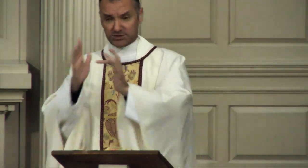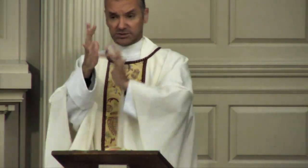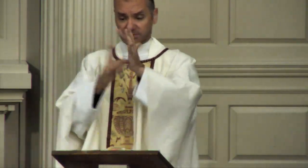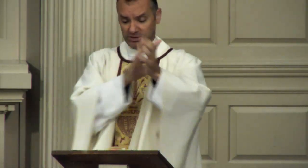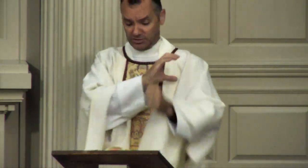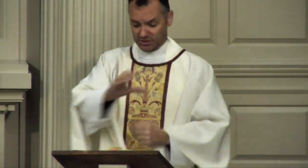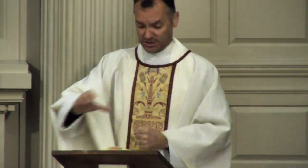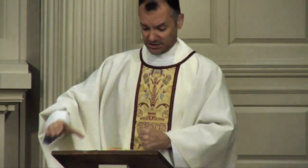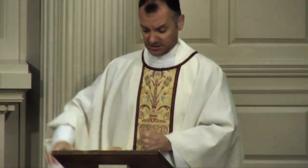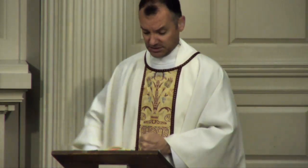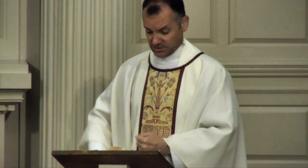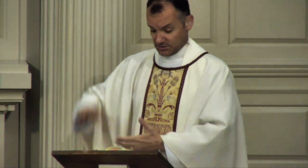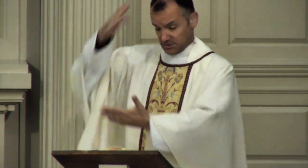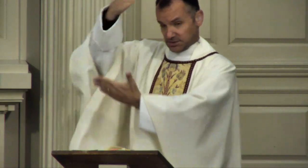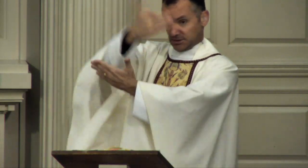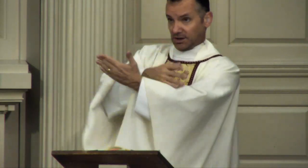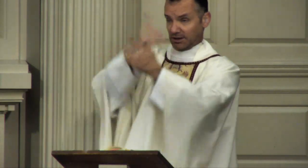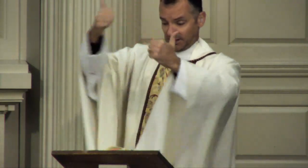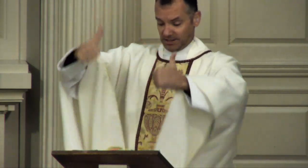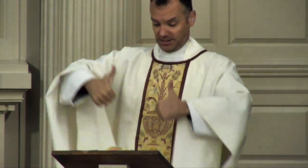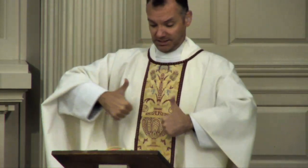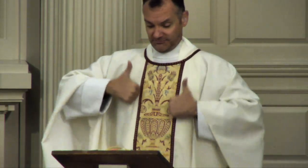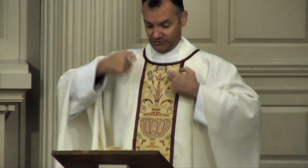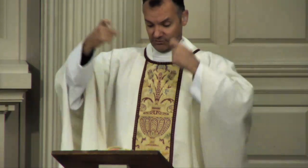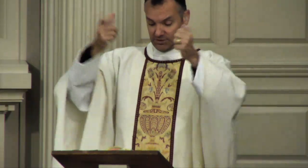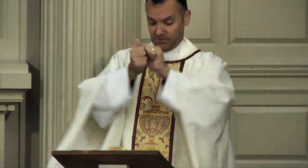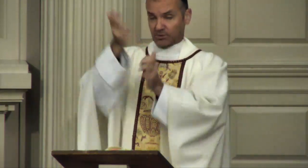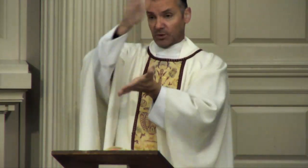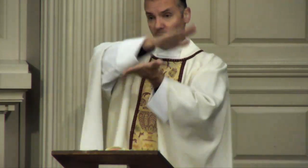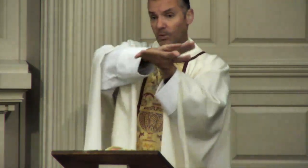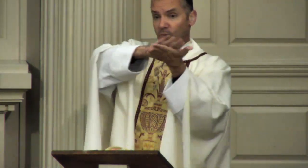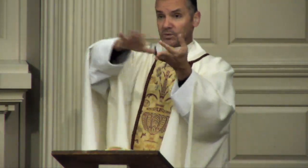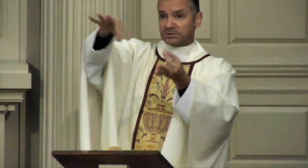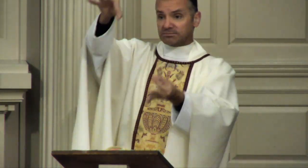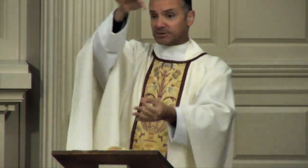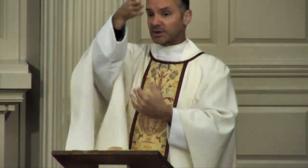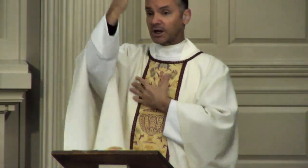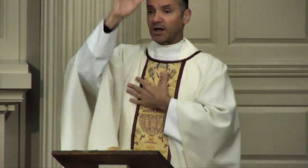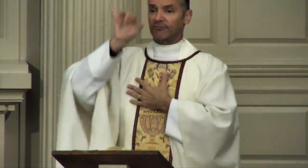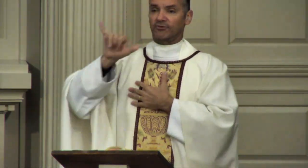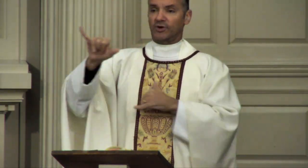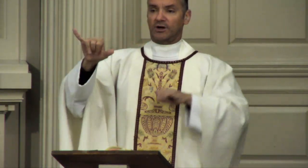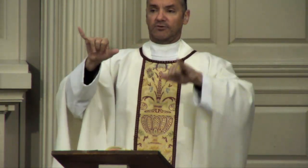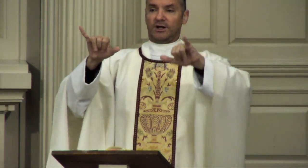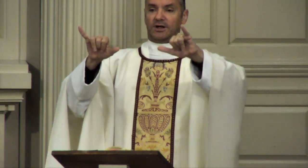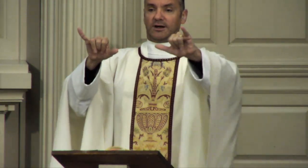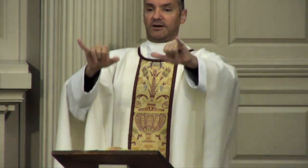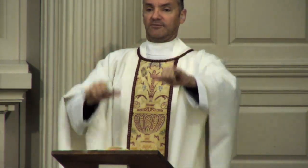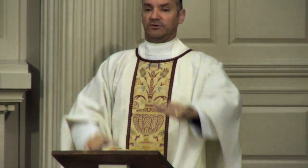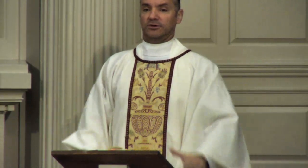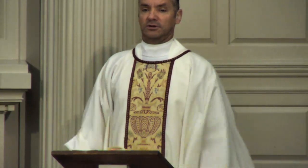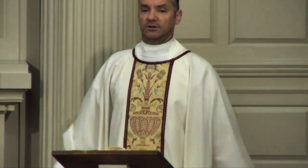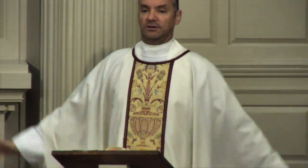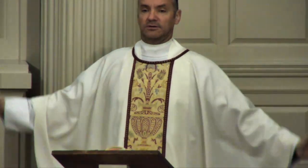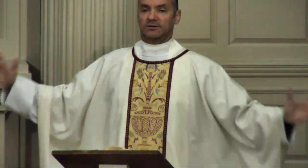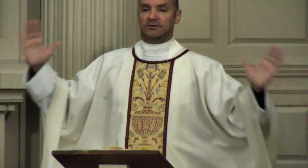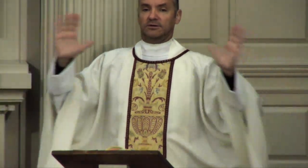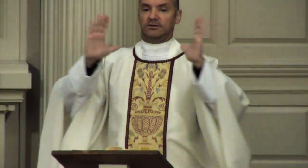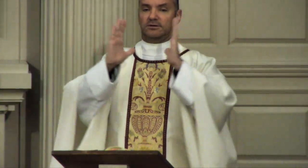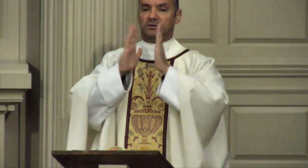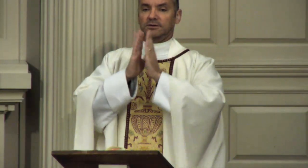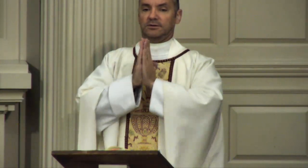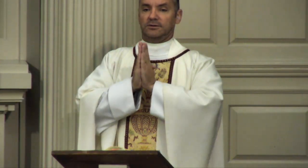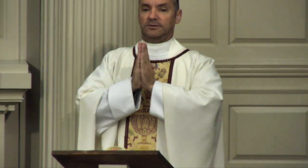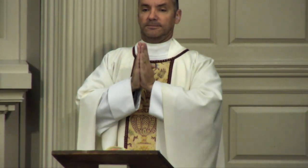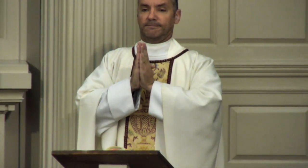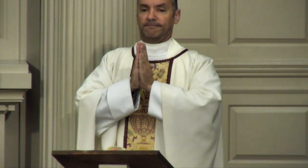Through our Lord Jesus Christ, your Son, who lives and reigns with you in the unity of the Holy Spirit, God forever